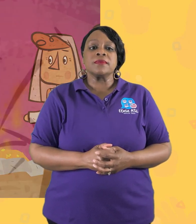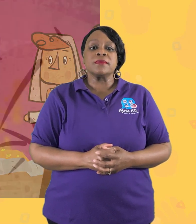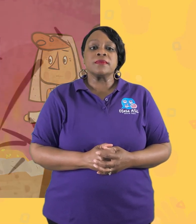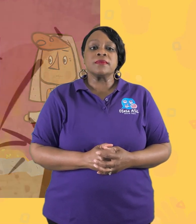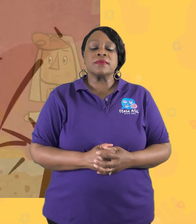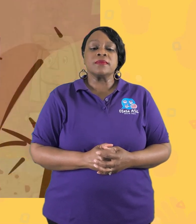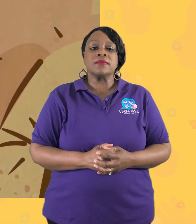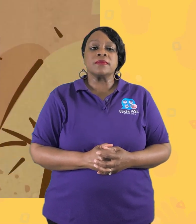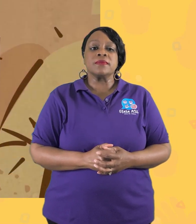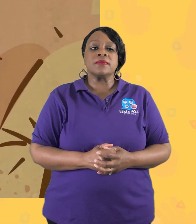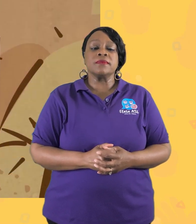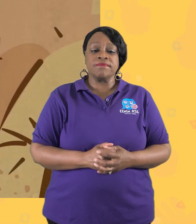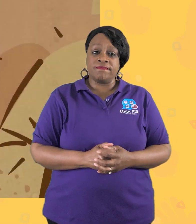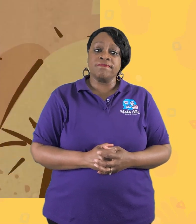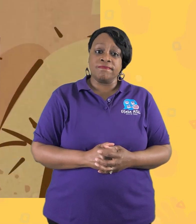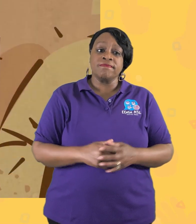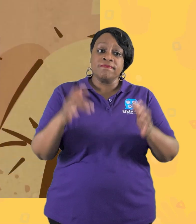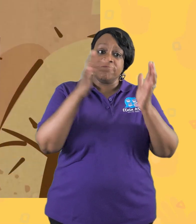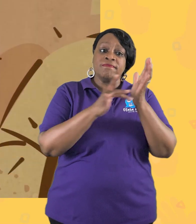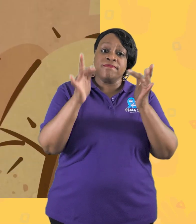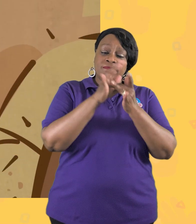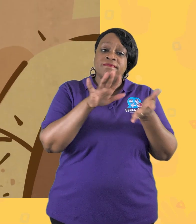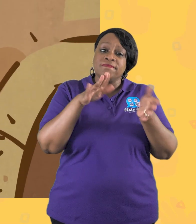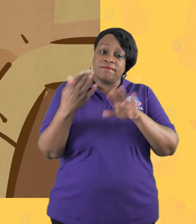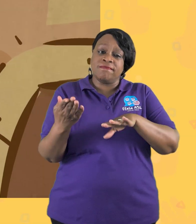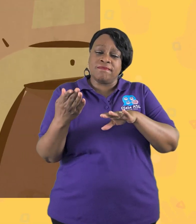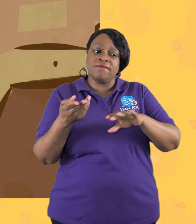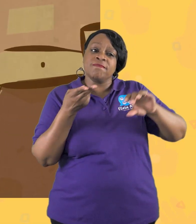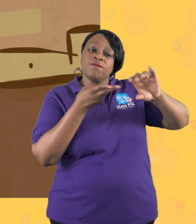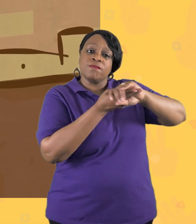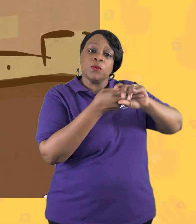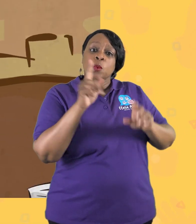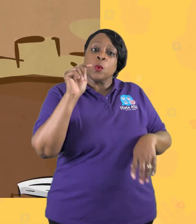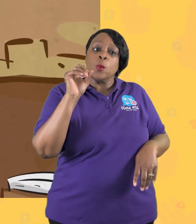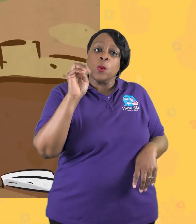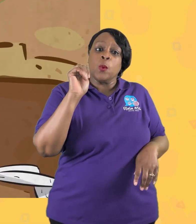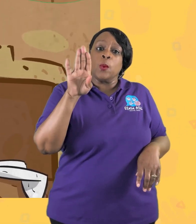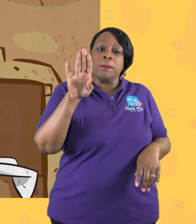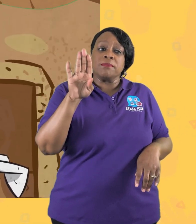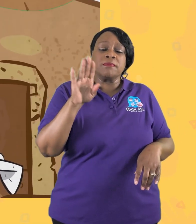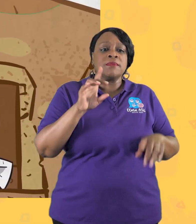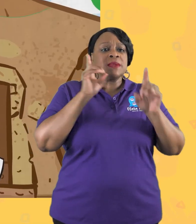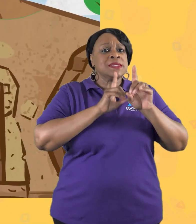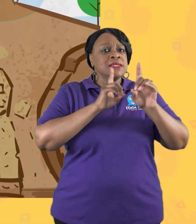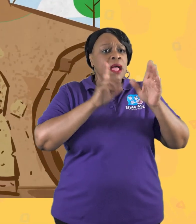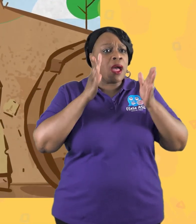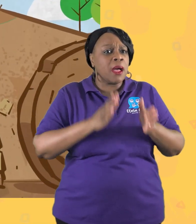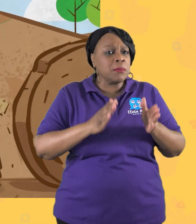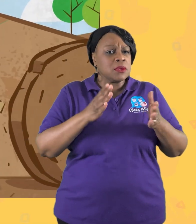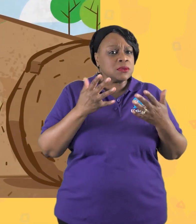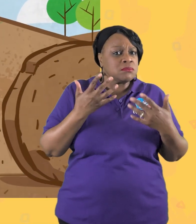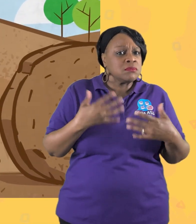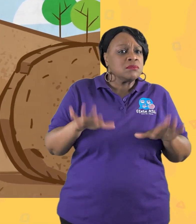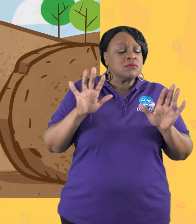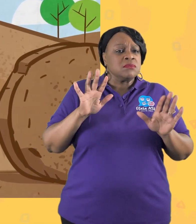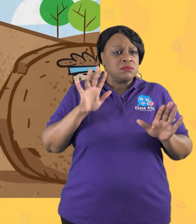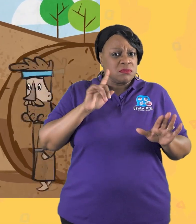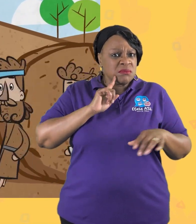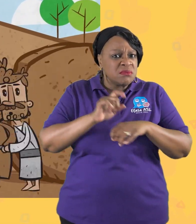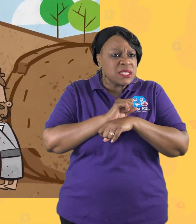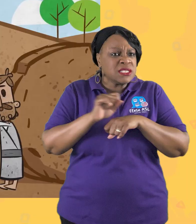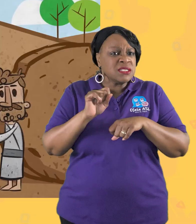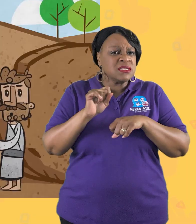weeping. Then Jesus died and was placed in a tomb. The disciples heard that he had come back from the